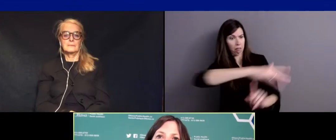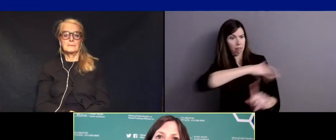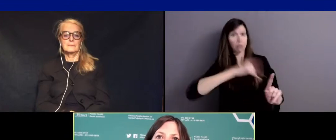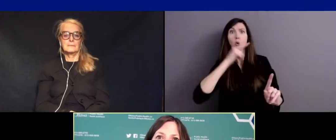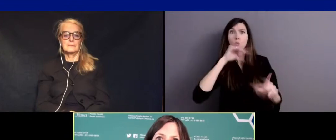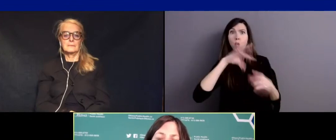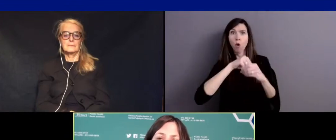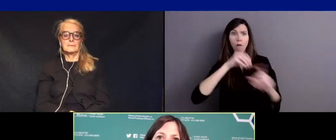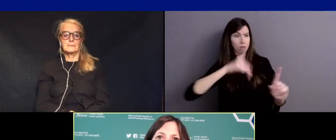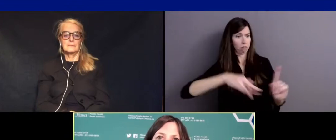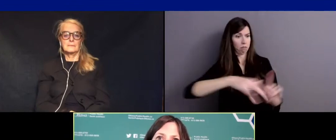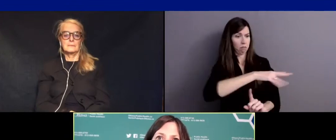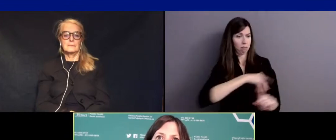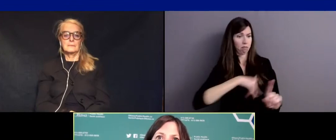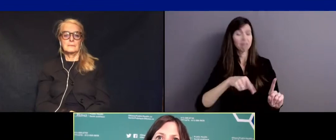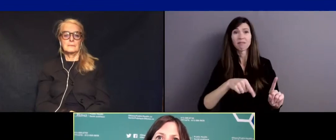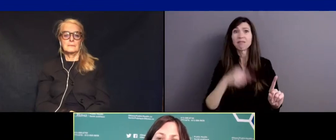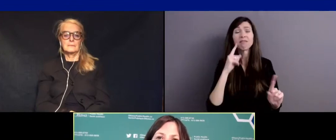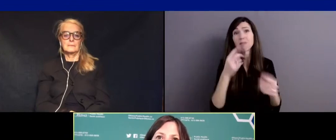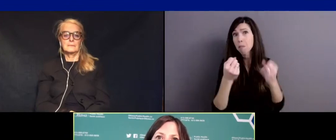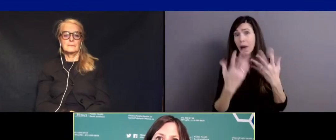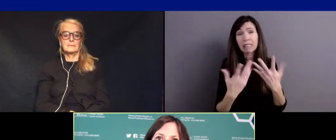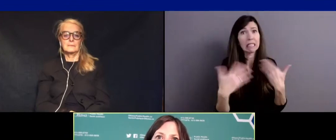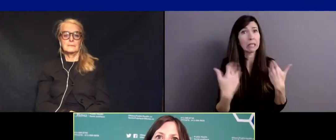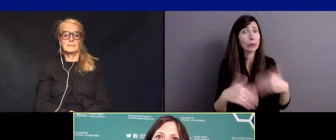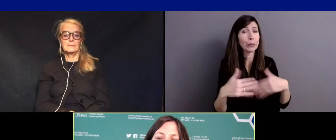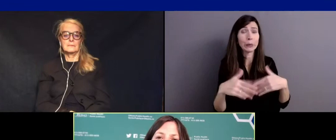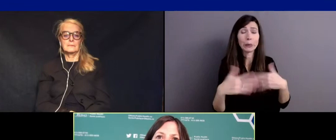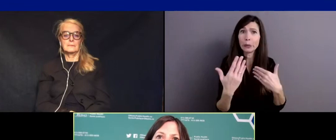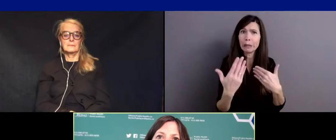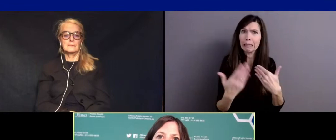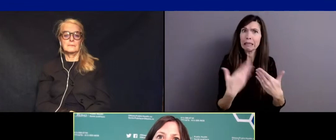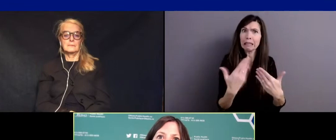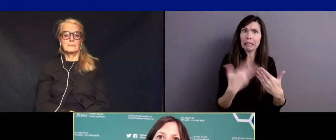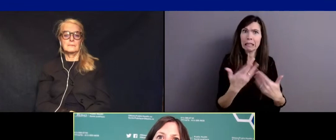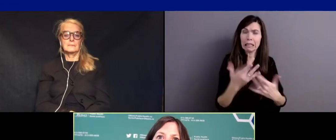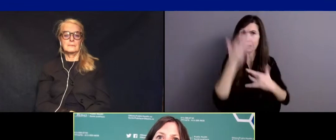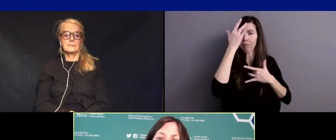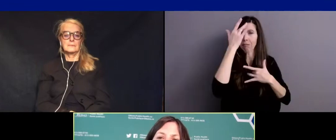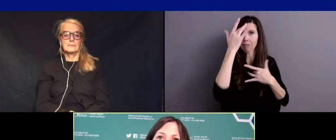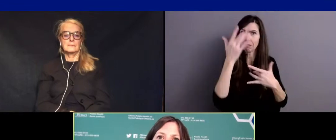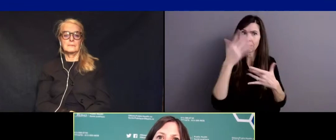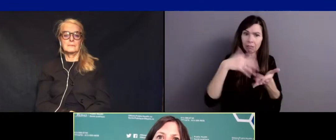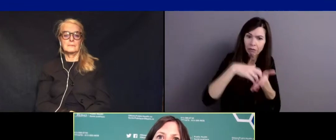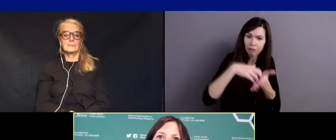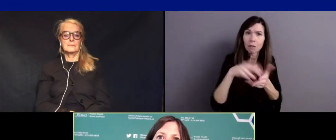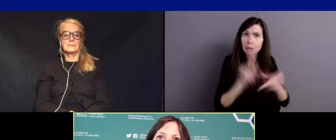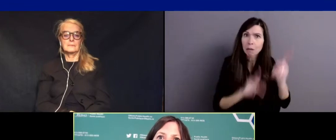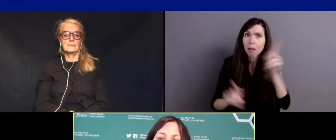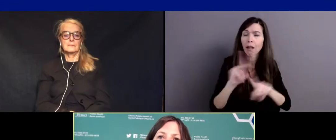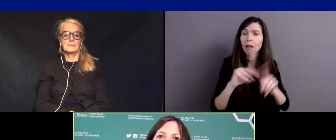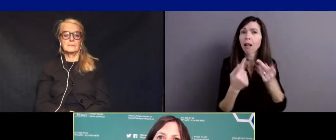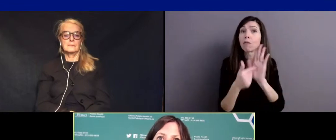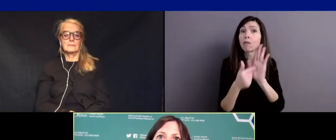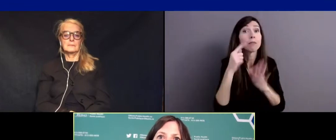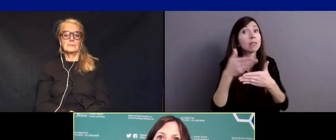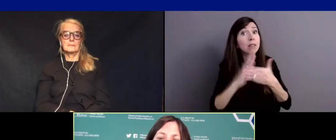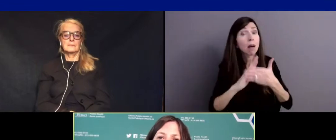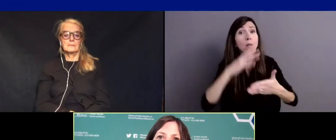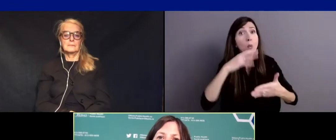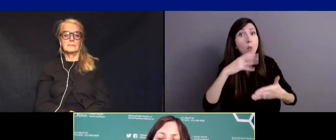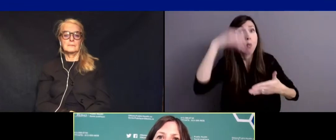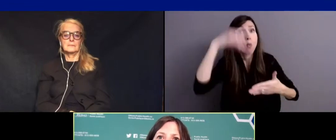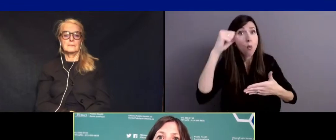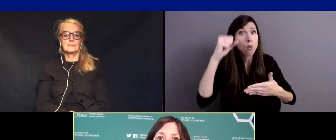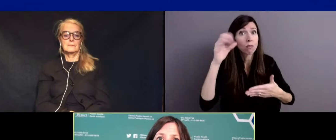there are more vulnerable people, older adults and others. So it is concerning.